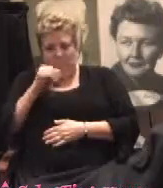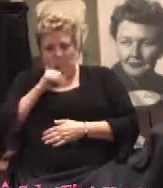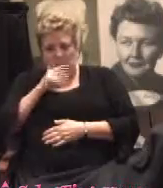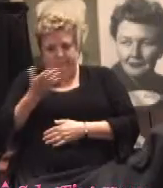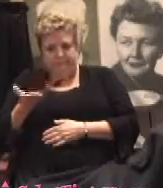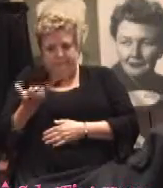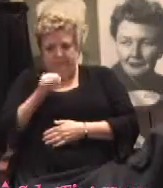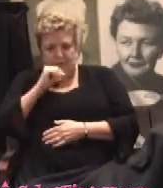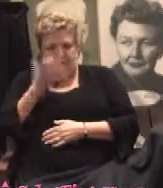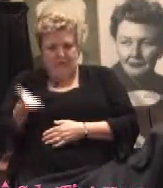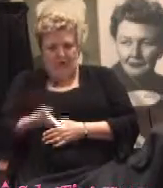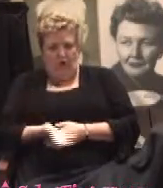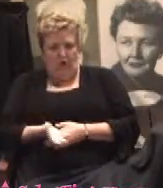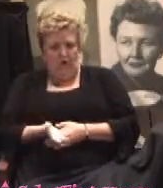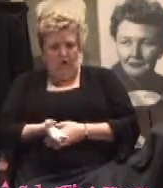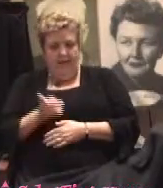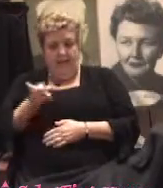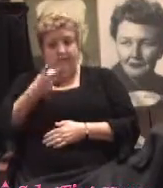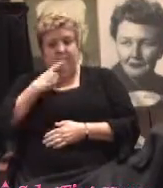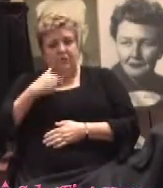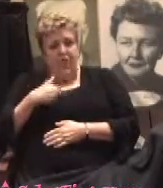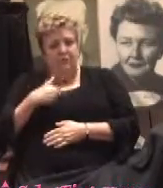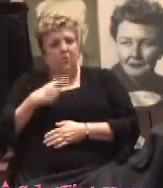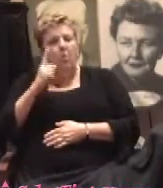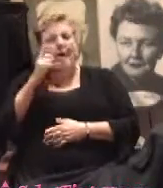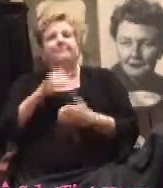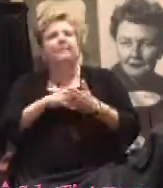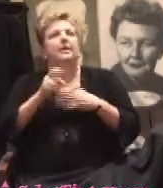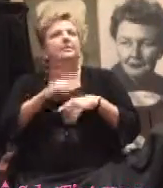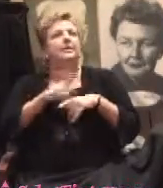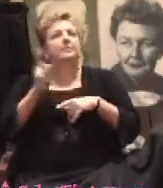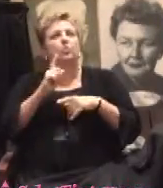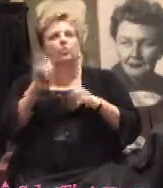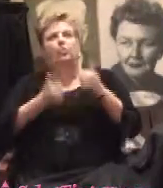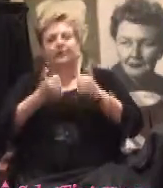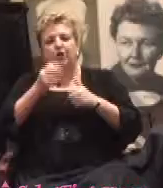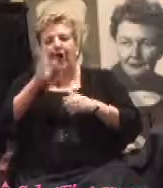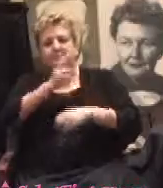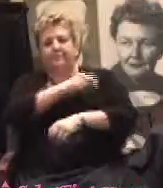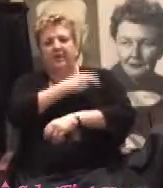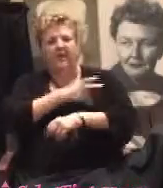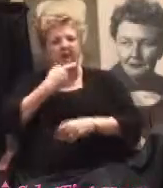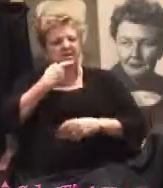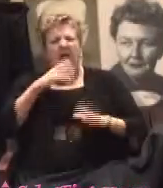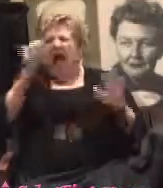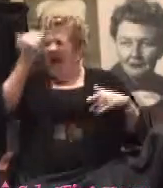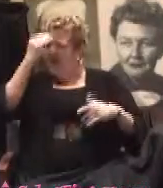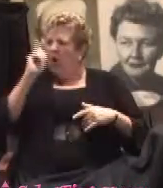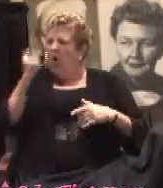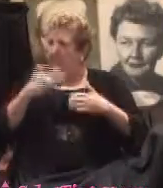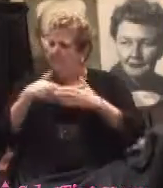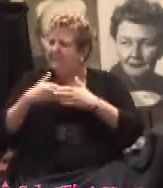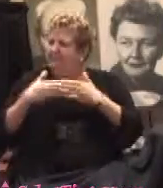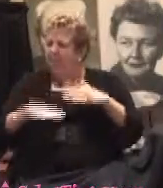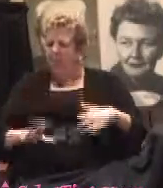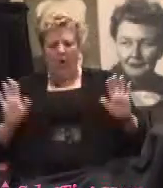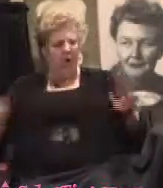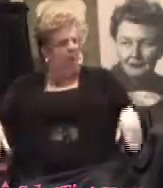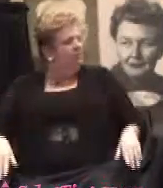And she had told me a million times where this baby was going to be born, but I'm like, I know where babies are born, you know, and all of life